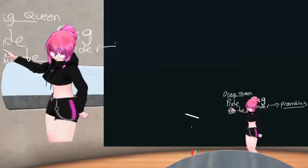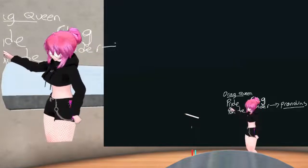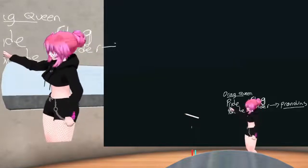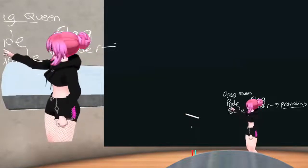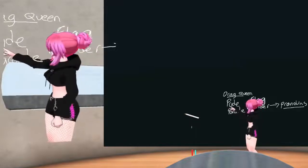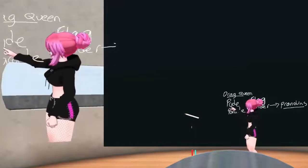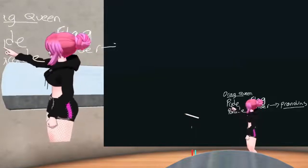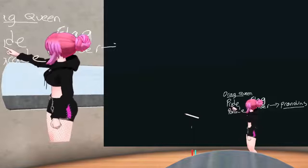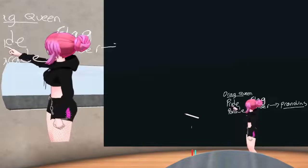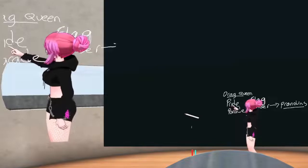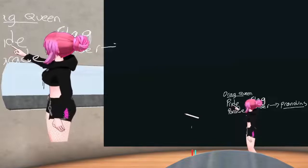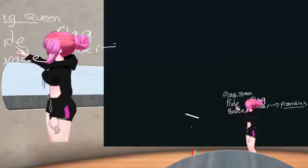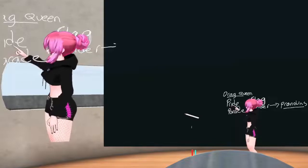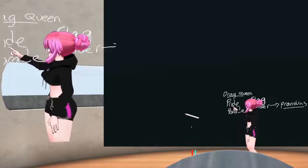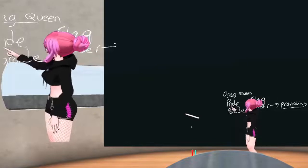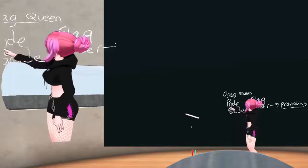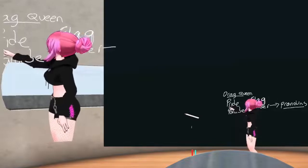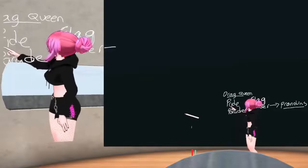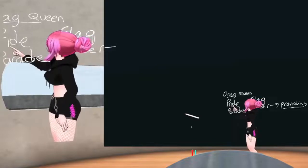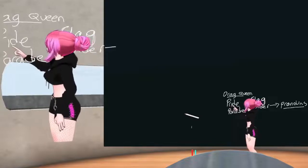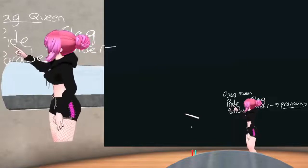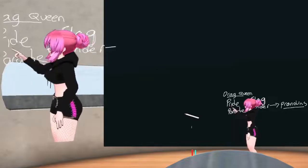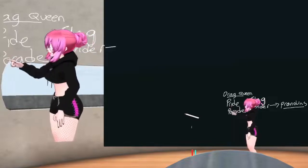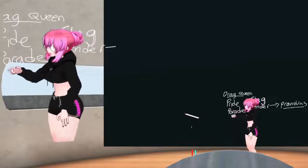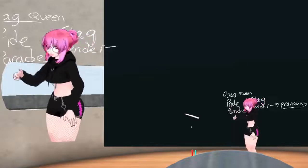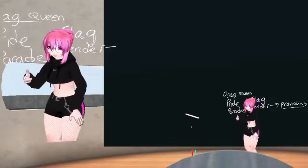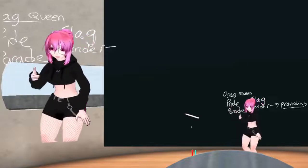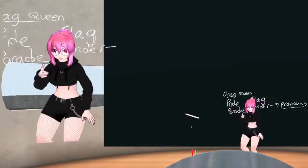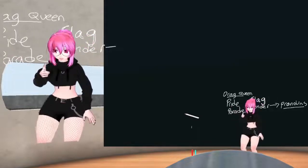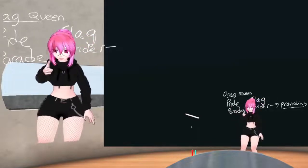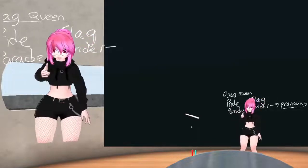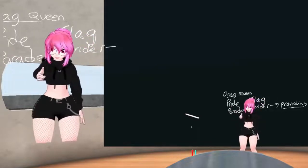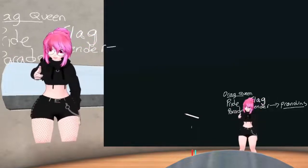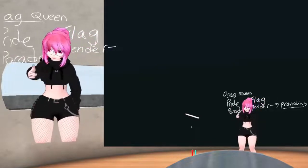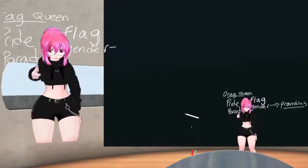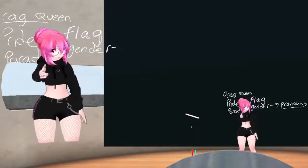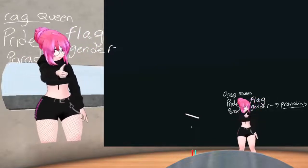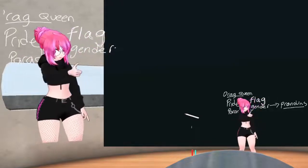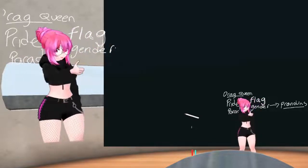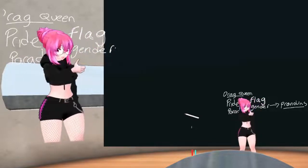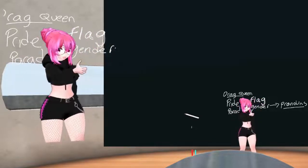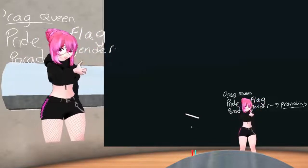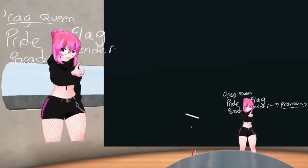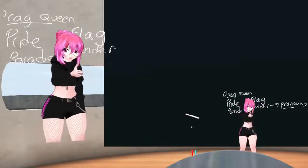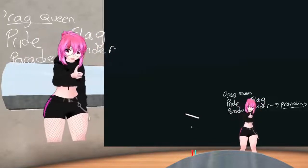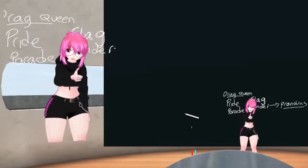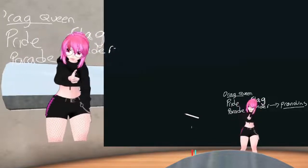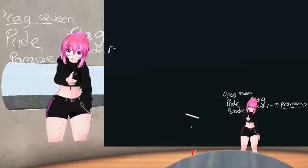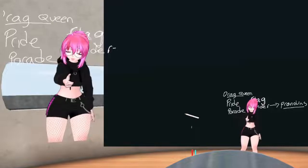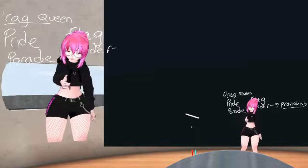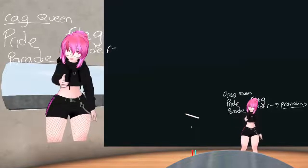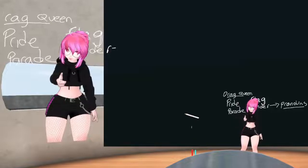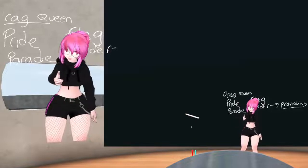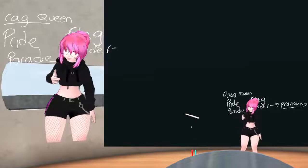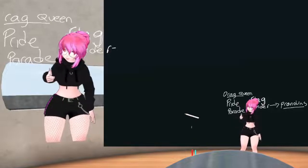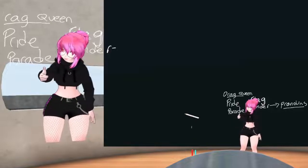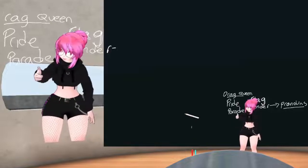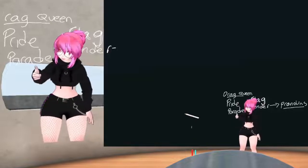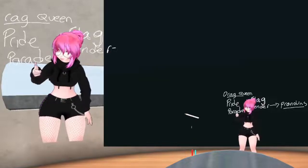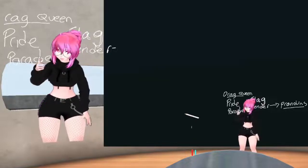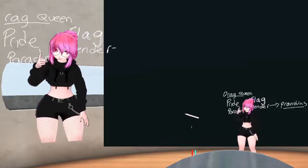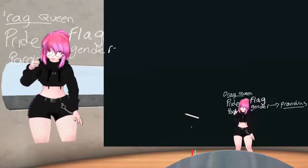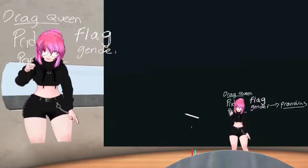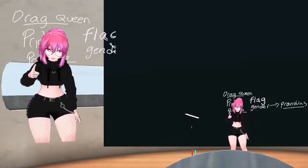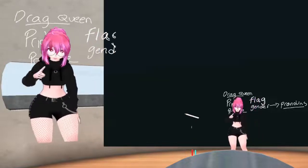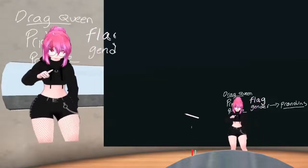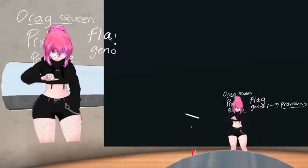desktop I know. people, yes. But gotta be inclusive. So pride is you're gonna have a thumbs up because you're super proud of yourself. So you have a thumbs up,